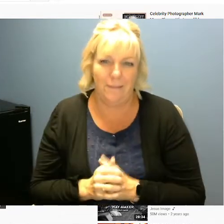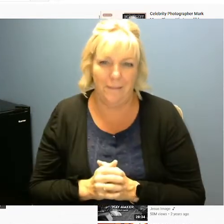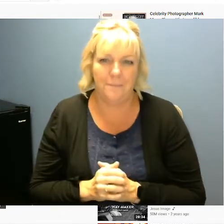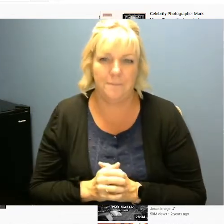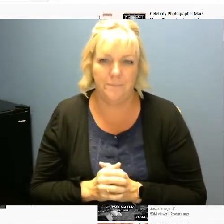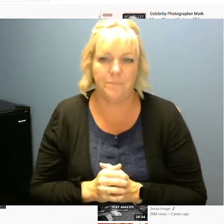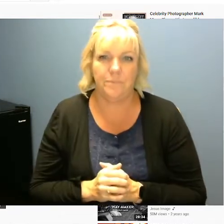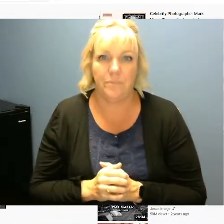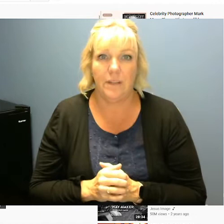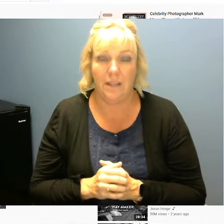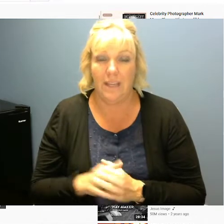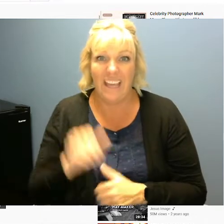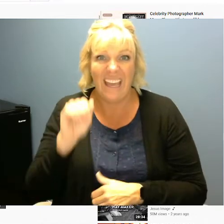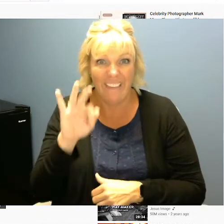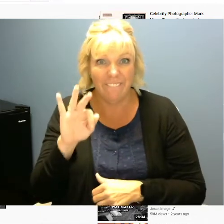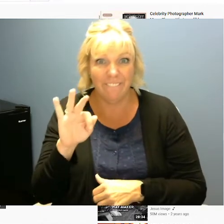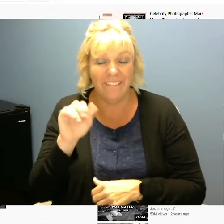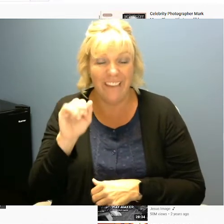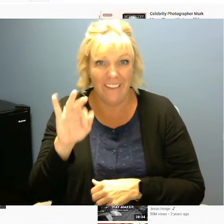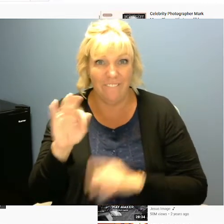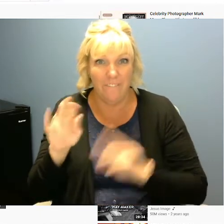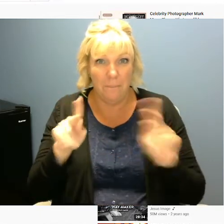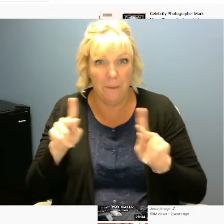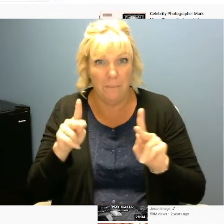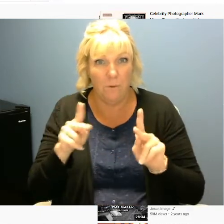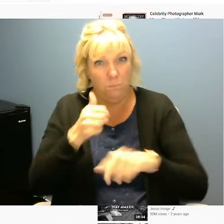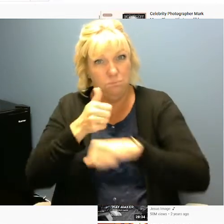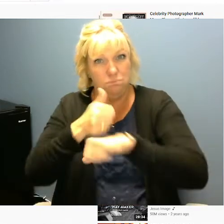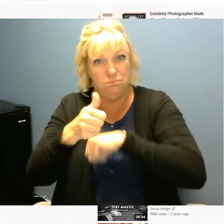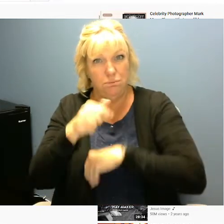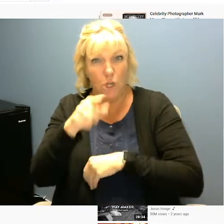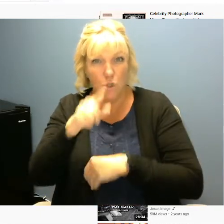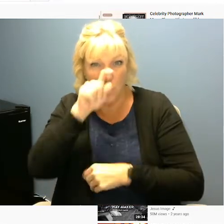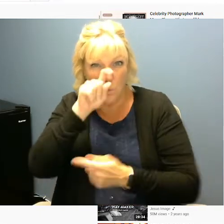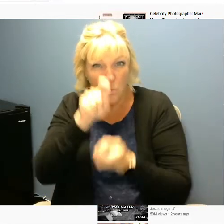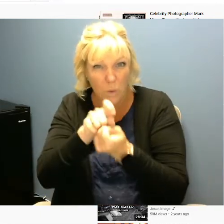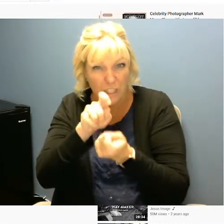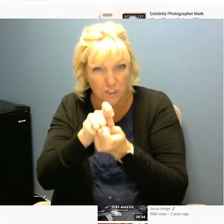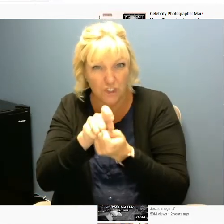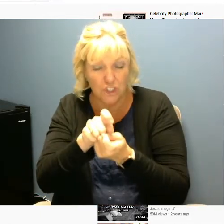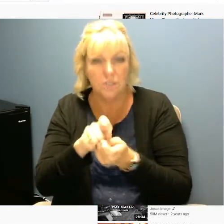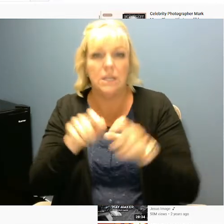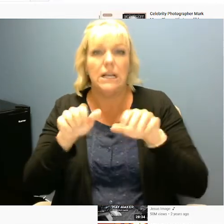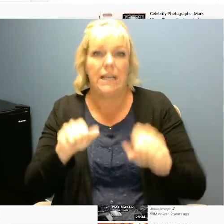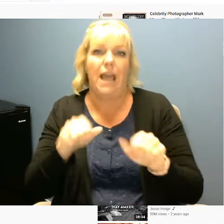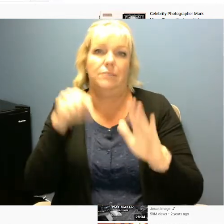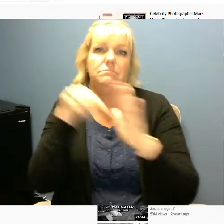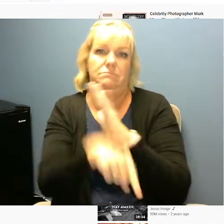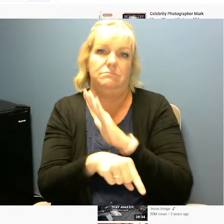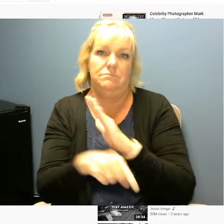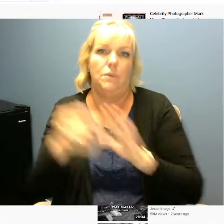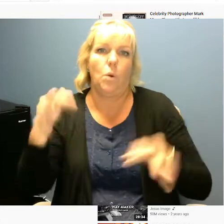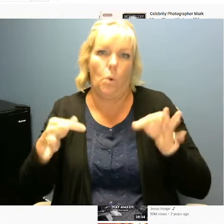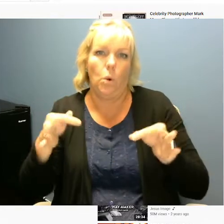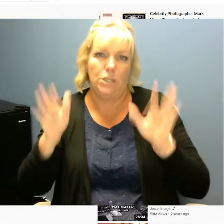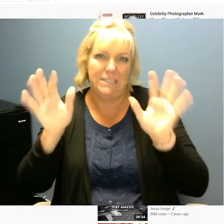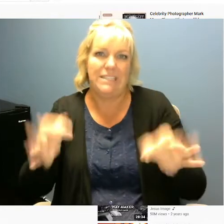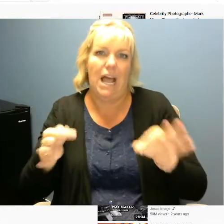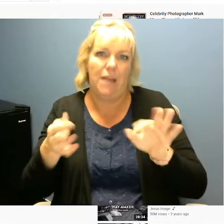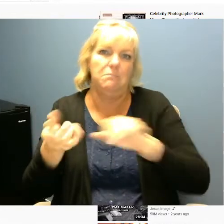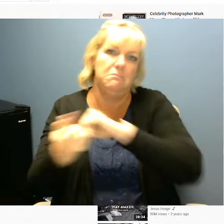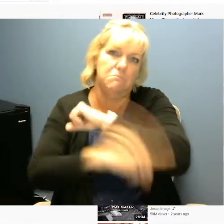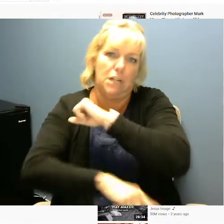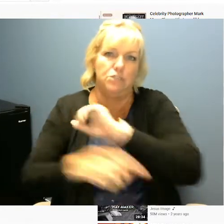you can be executed if you're suspected of witchcraft. I hope that you can hear me in spite of this really